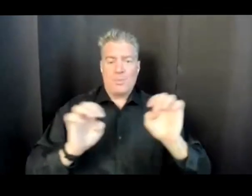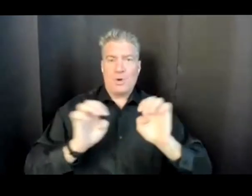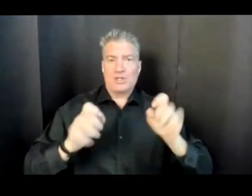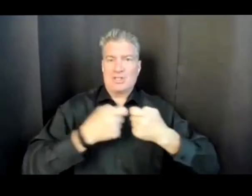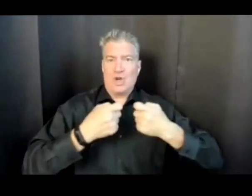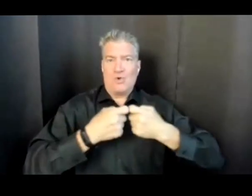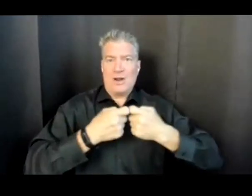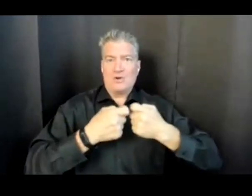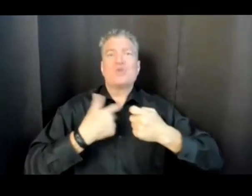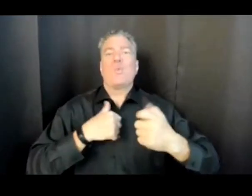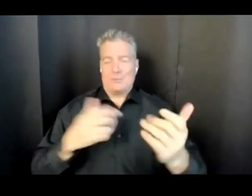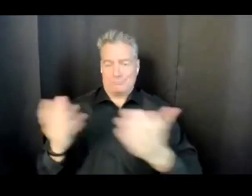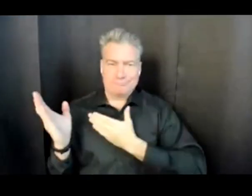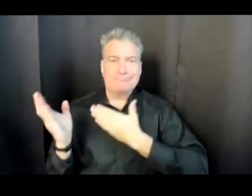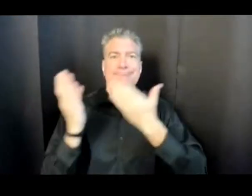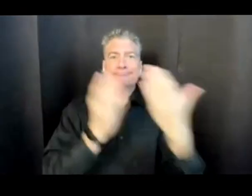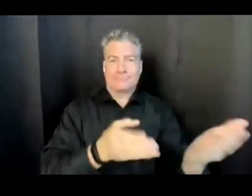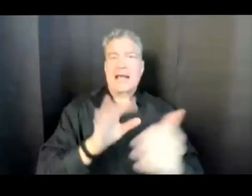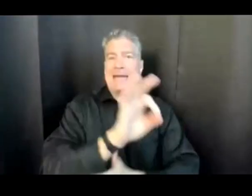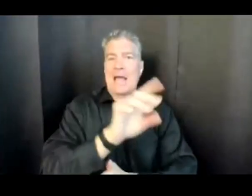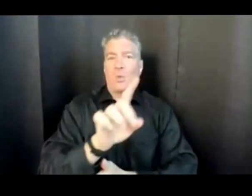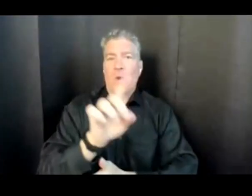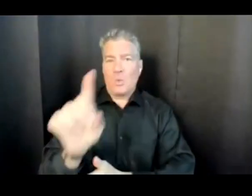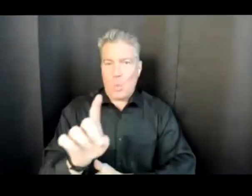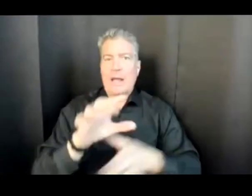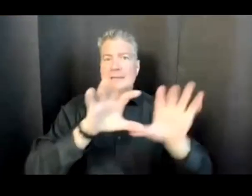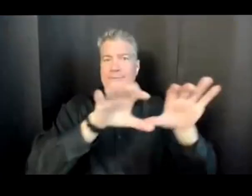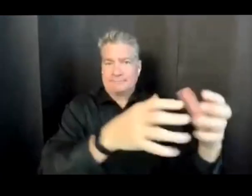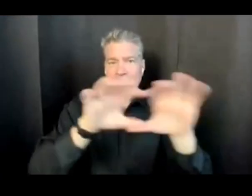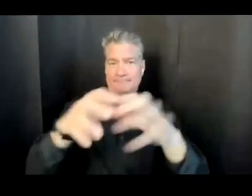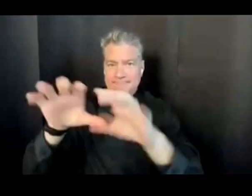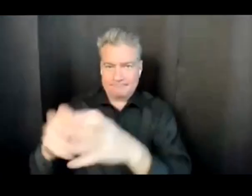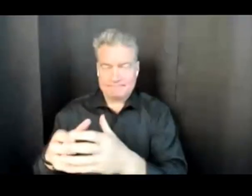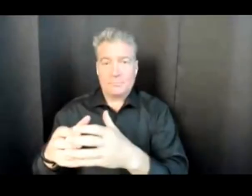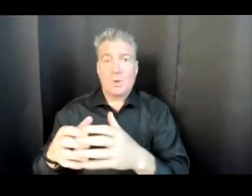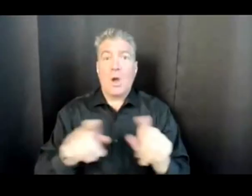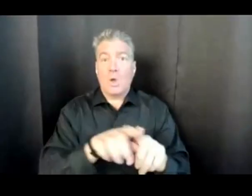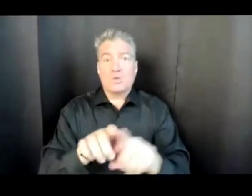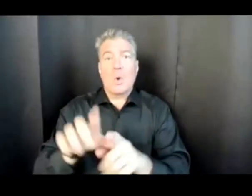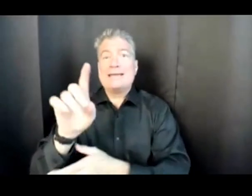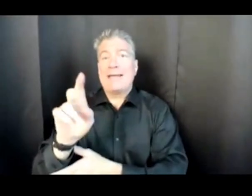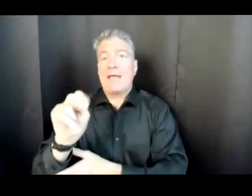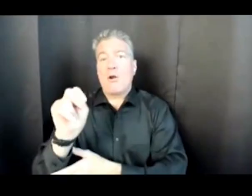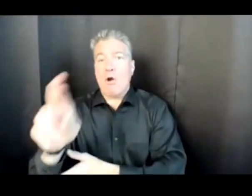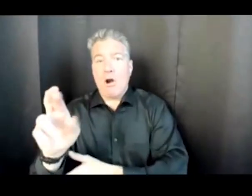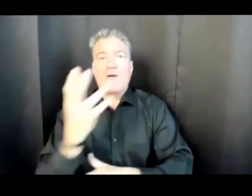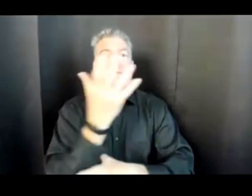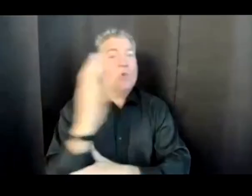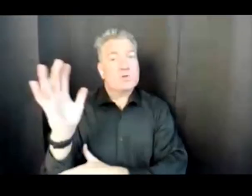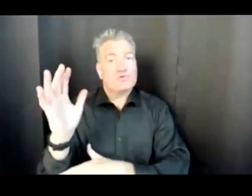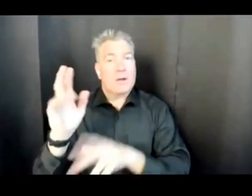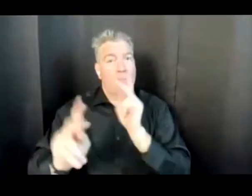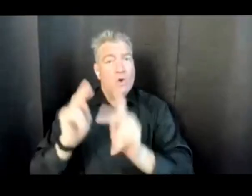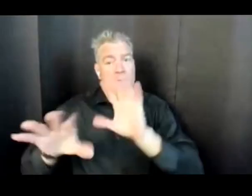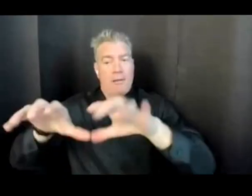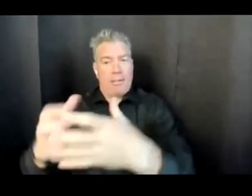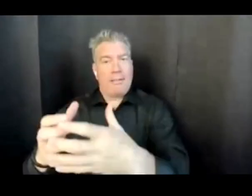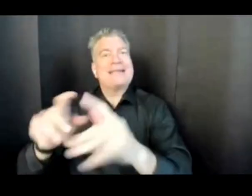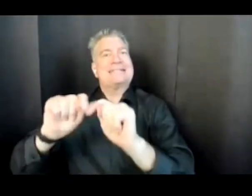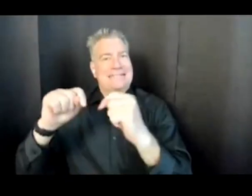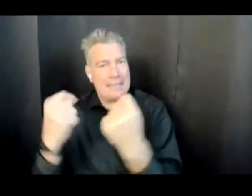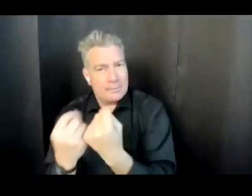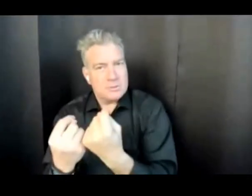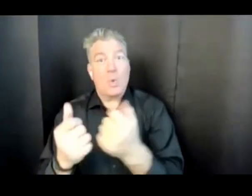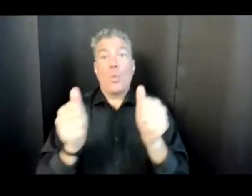power outages. Chainsaw strike teams consisting of DNR and Forestry Commission personnel, along with Georgia National Guard